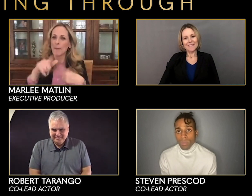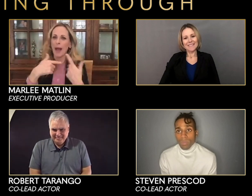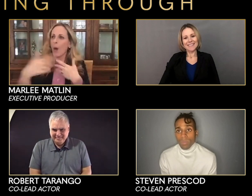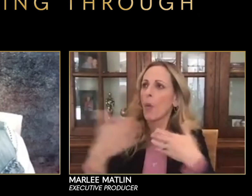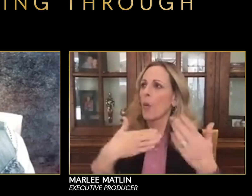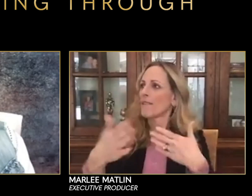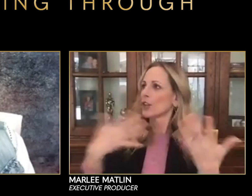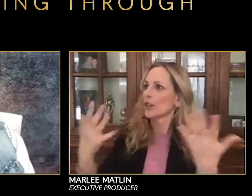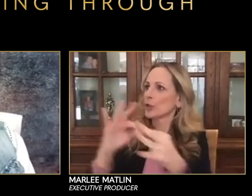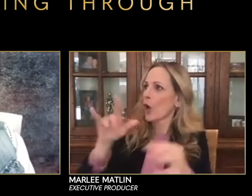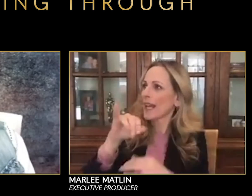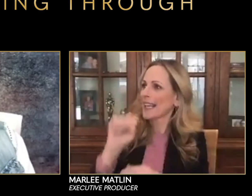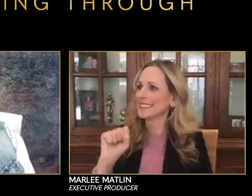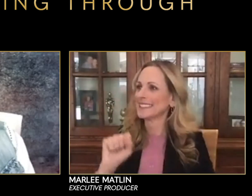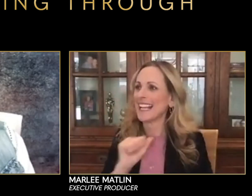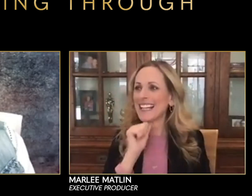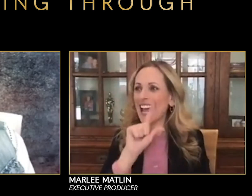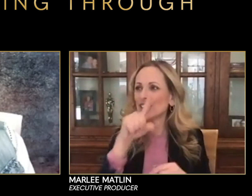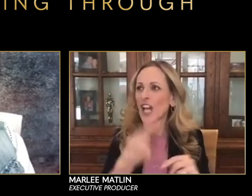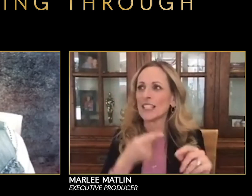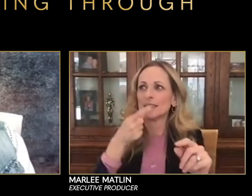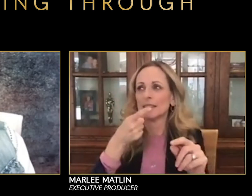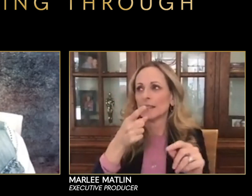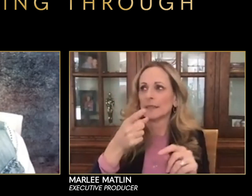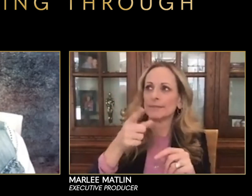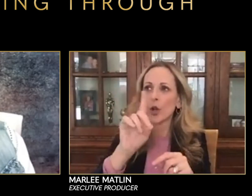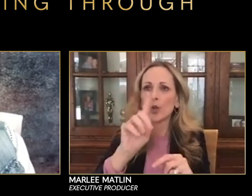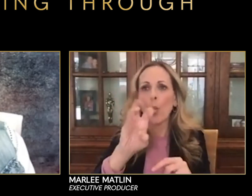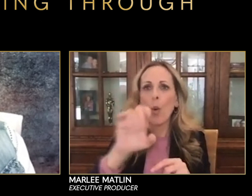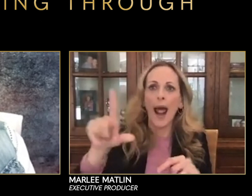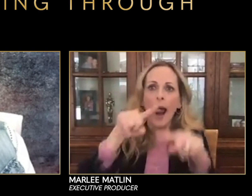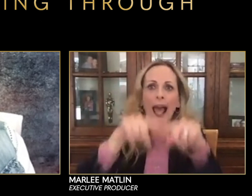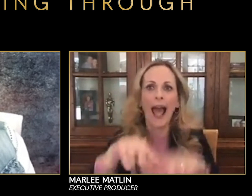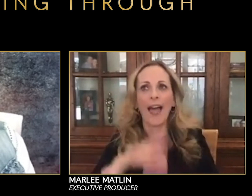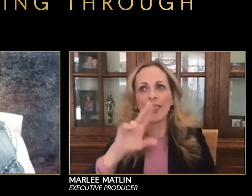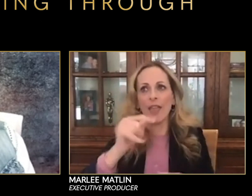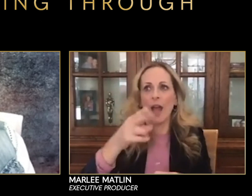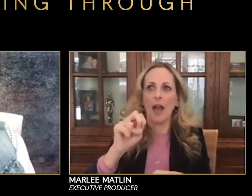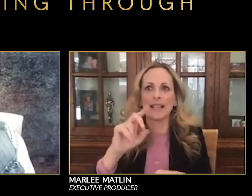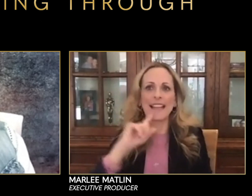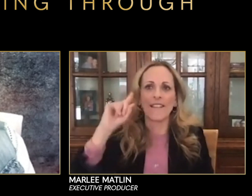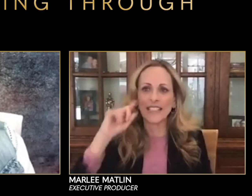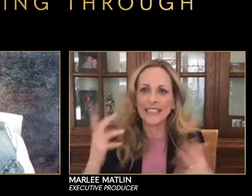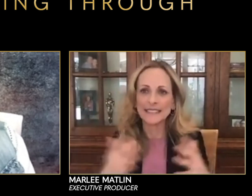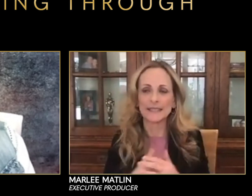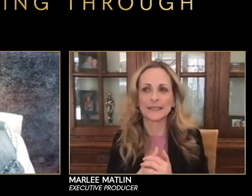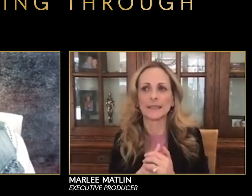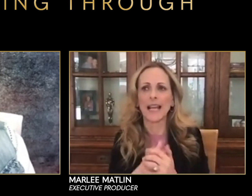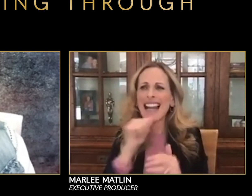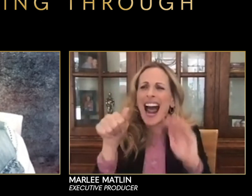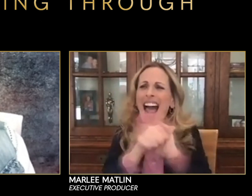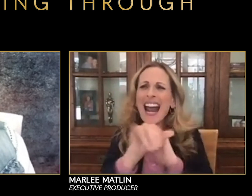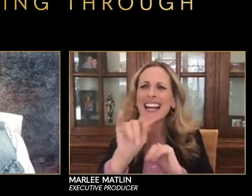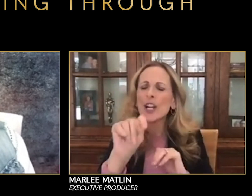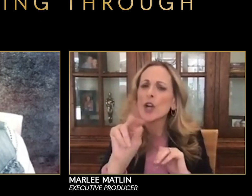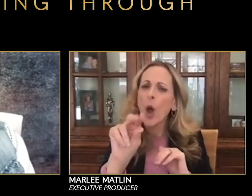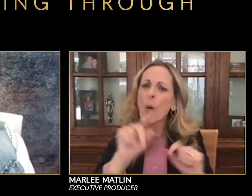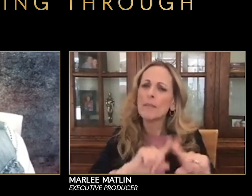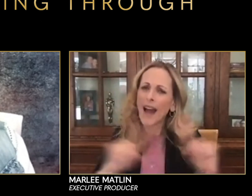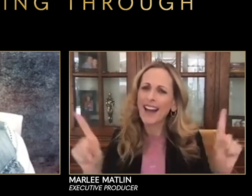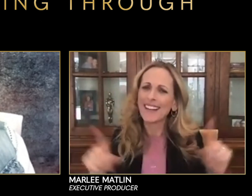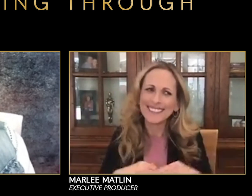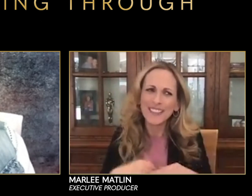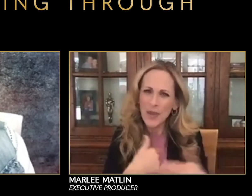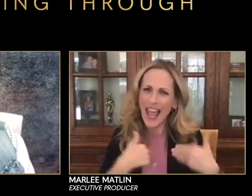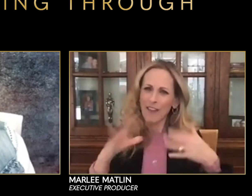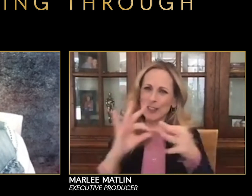can tell the story about whatever it is the story is in the film. We don't have to dwell on being deaf.